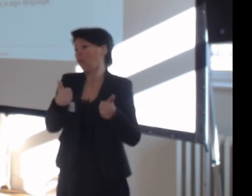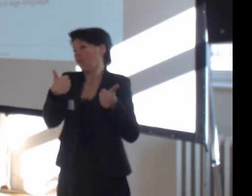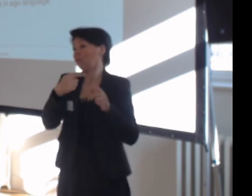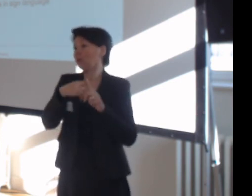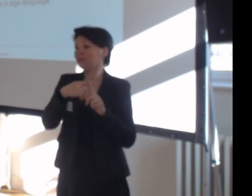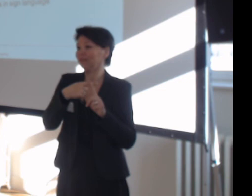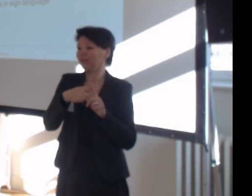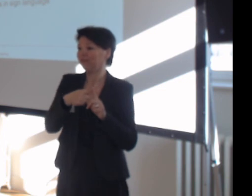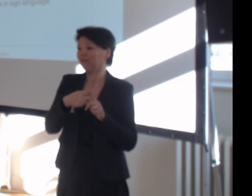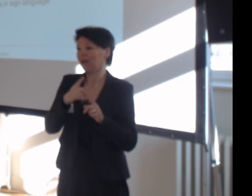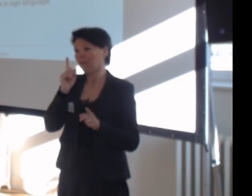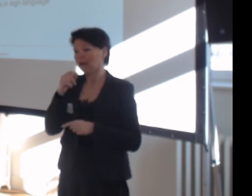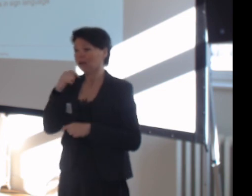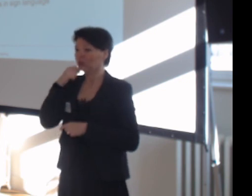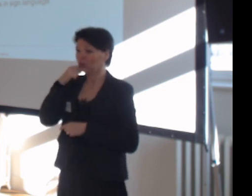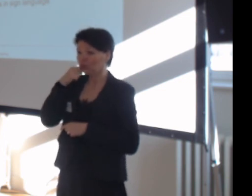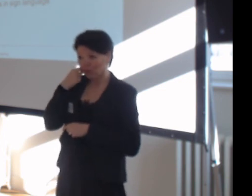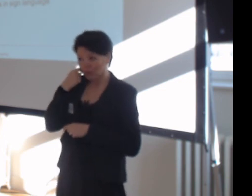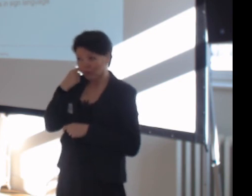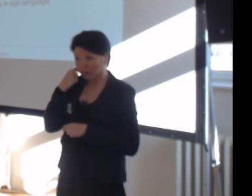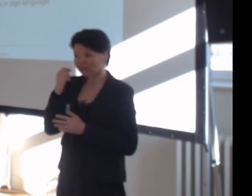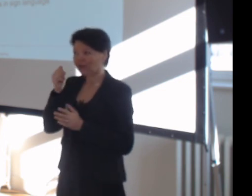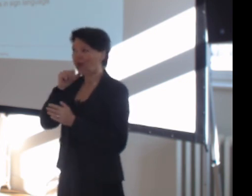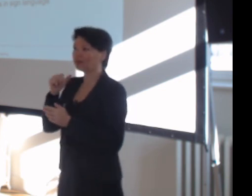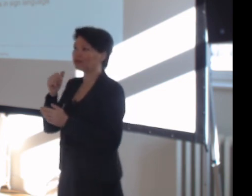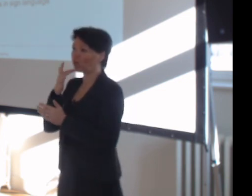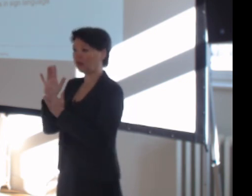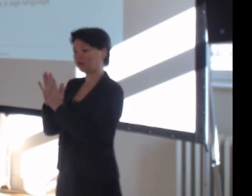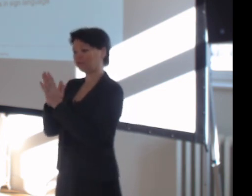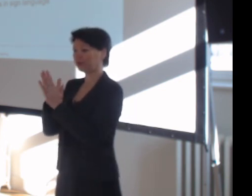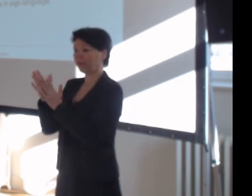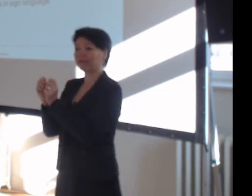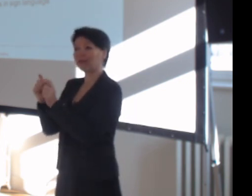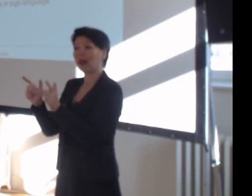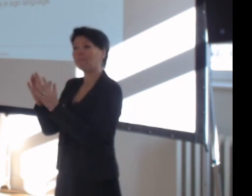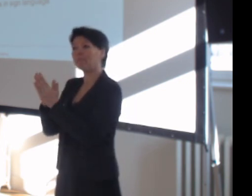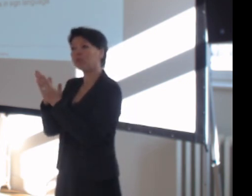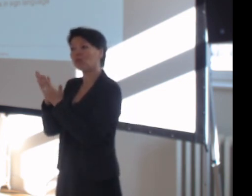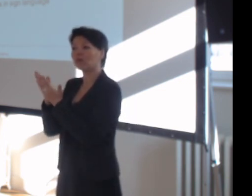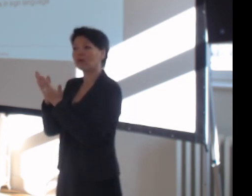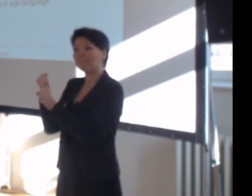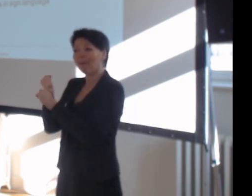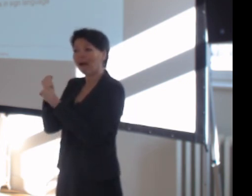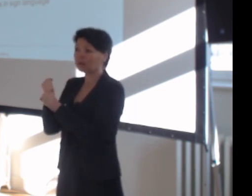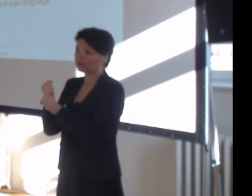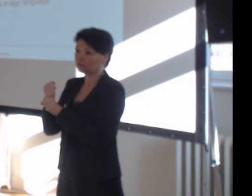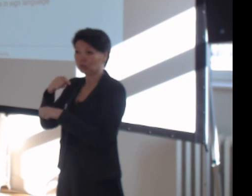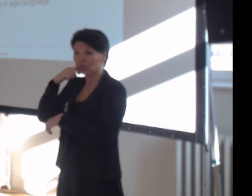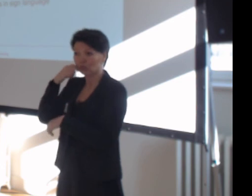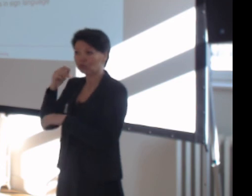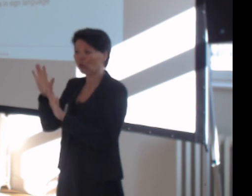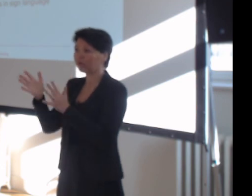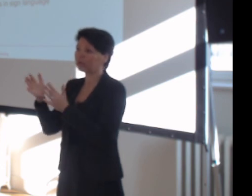is very, very costly to produce a sign language book. It's about 100,000